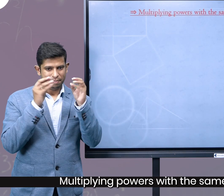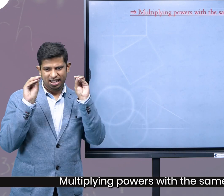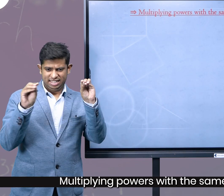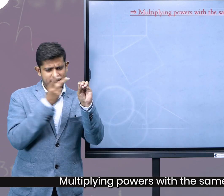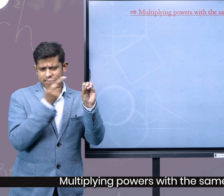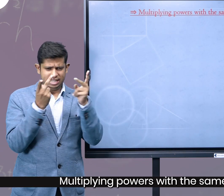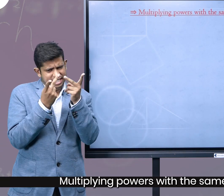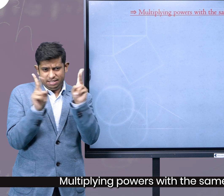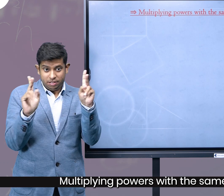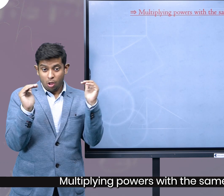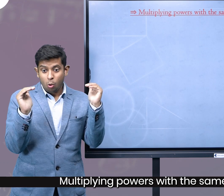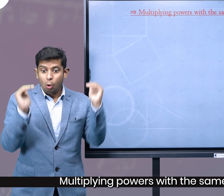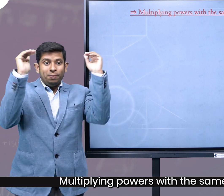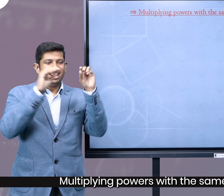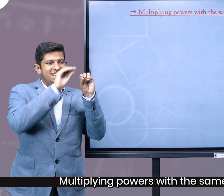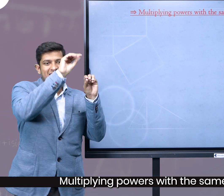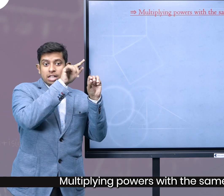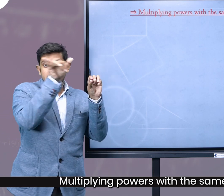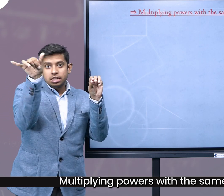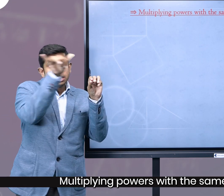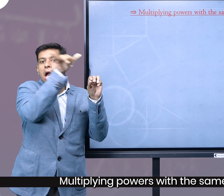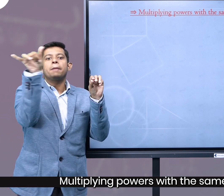Multiplying powers with the same exponent.